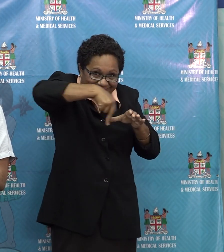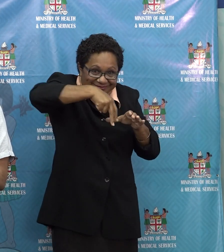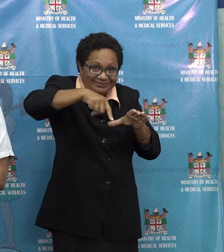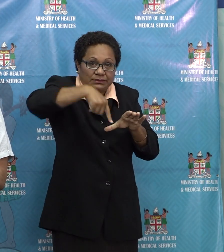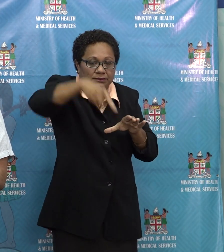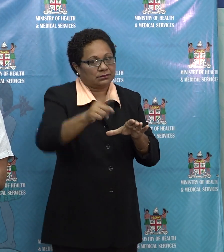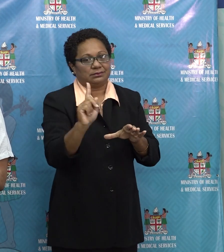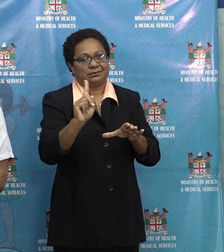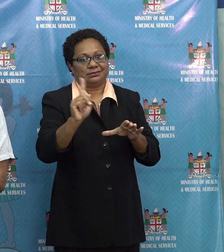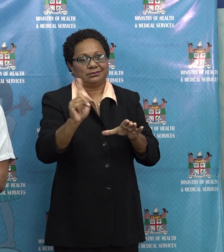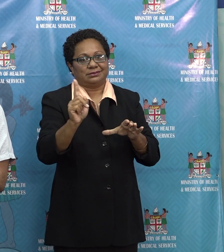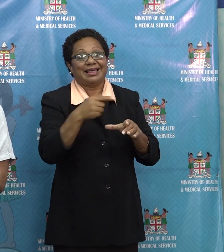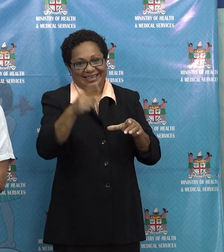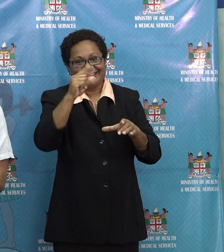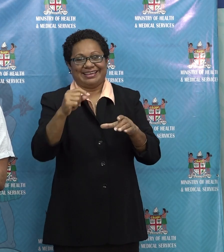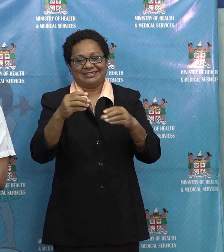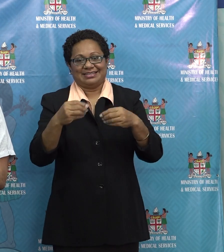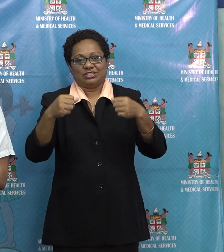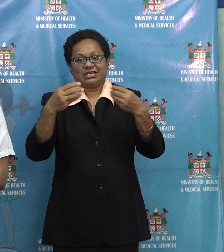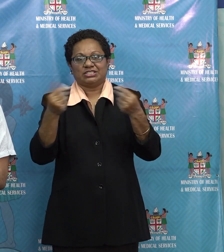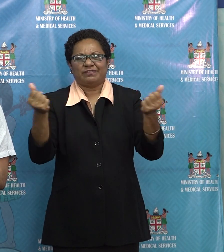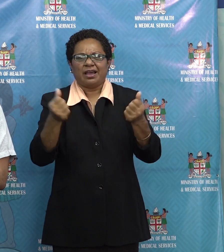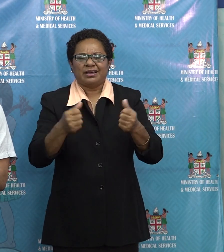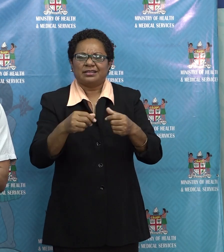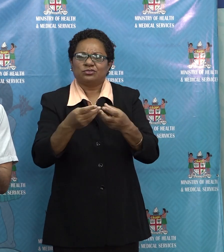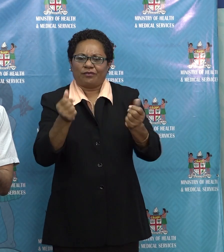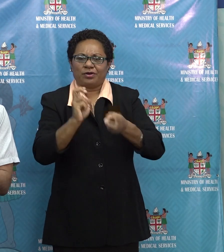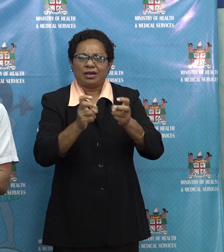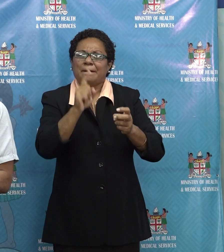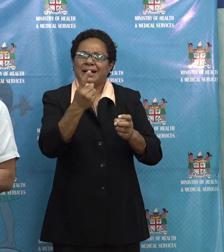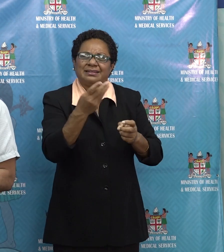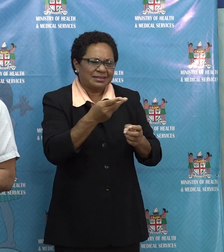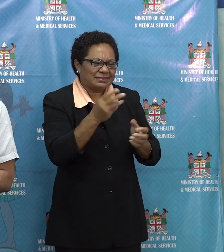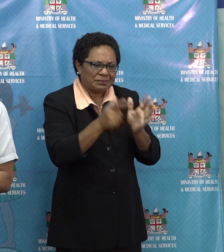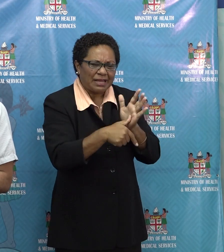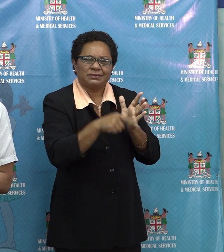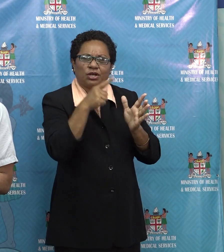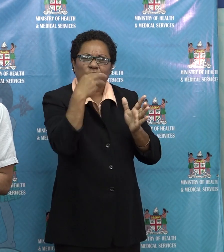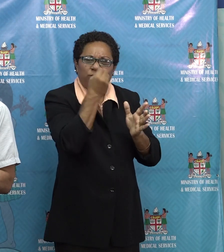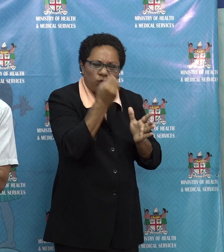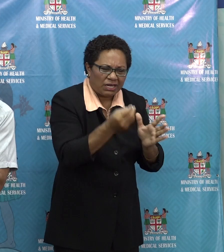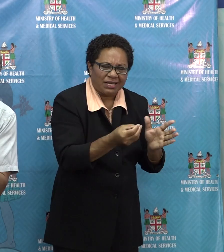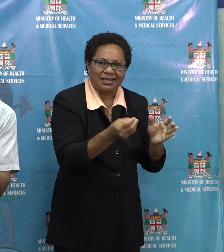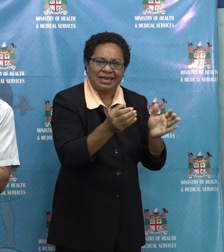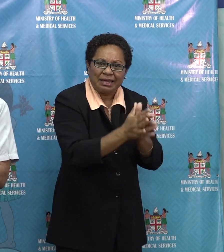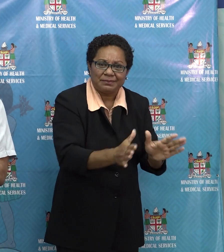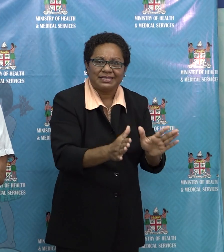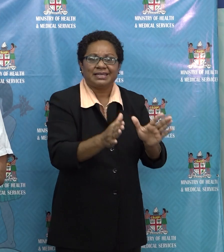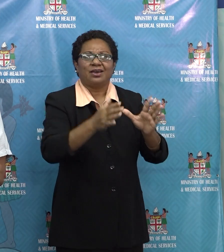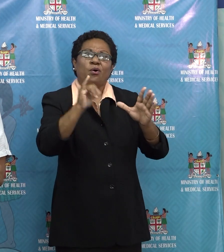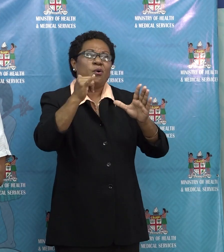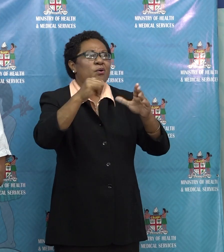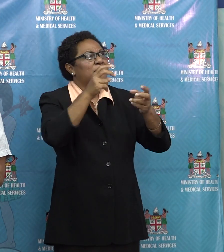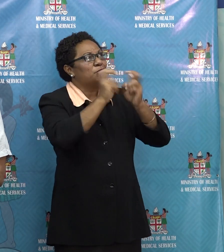if people start to get desperate, they want water, they want food, the electricity finish, the water, rain come down and the roof, big